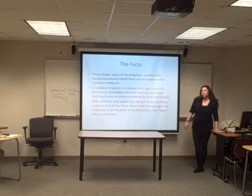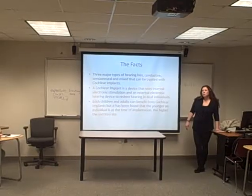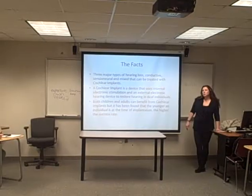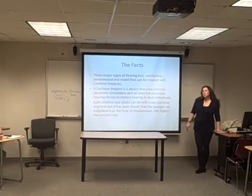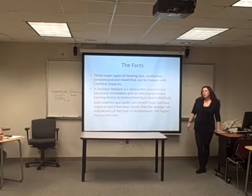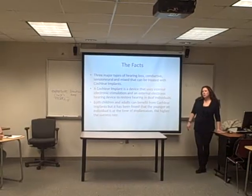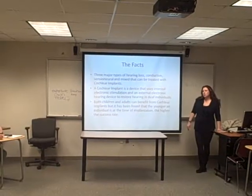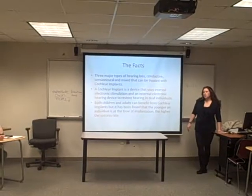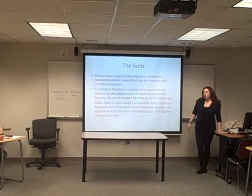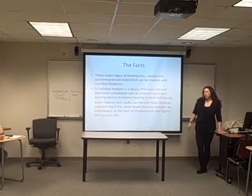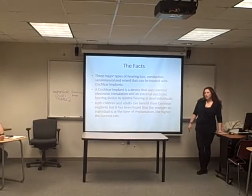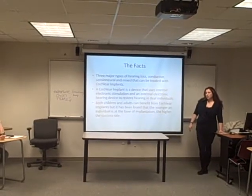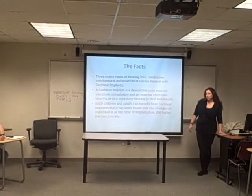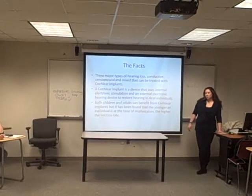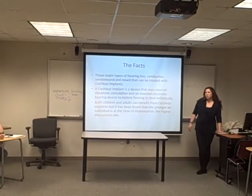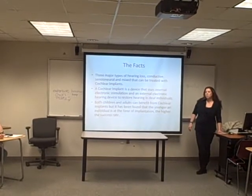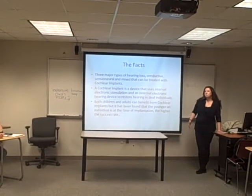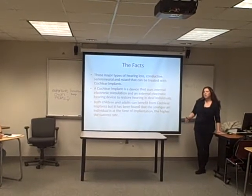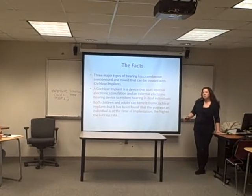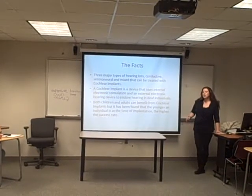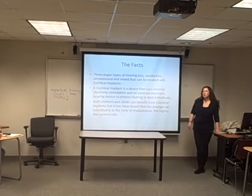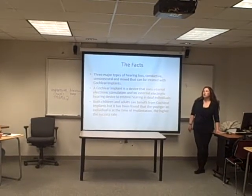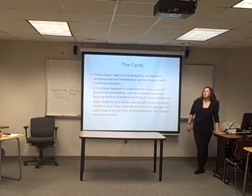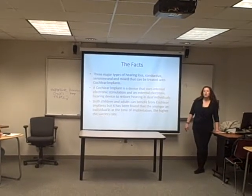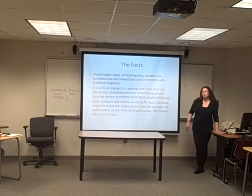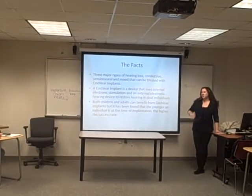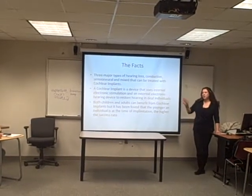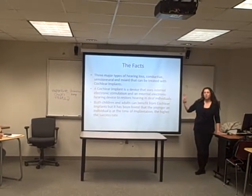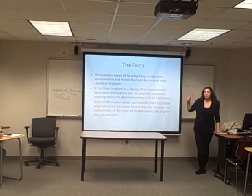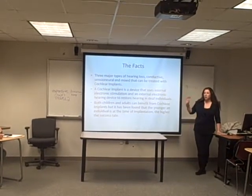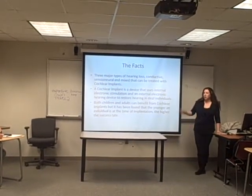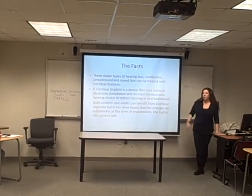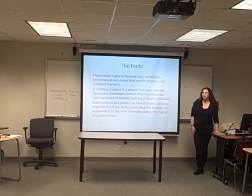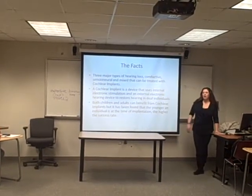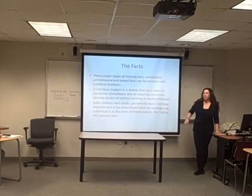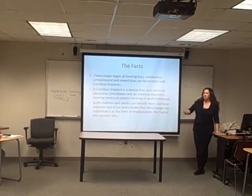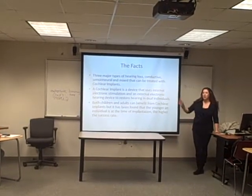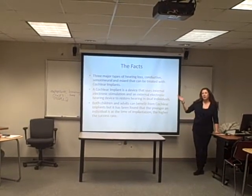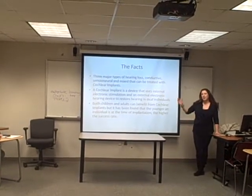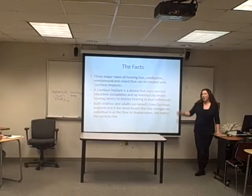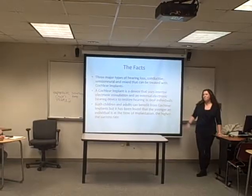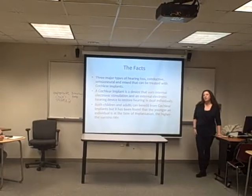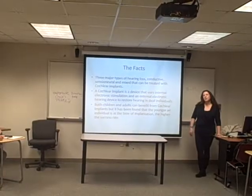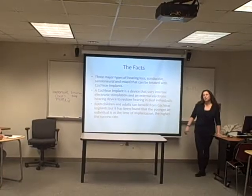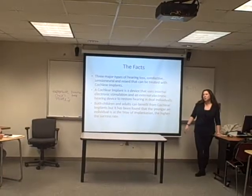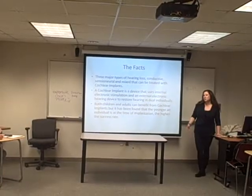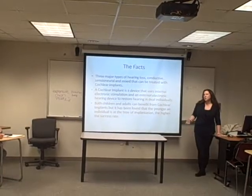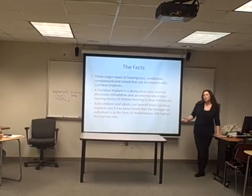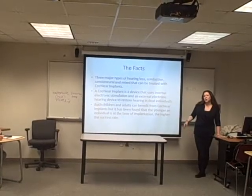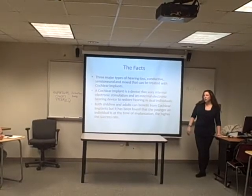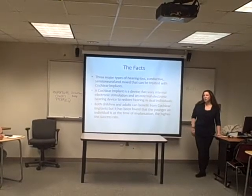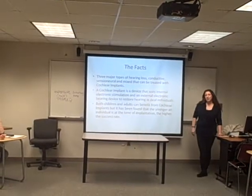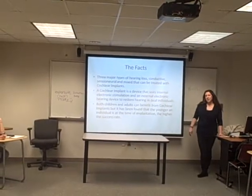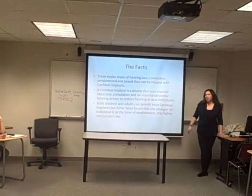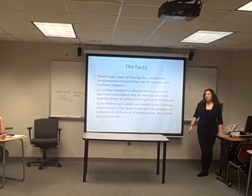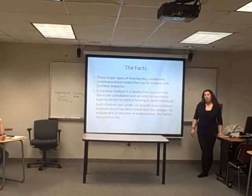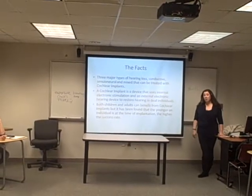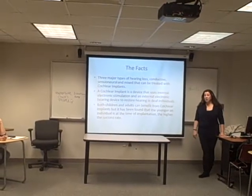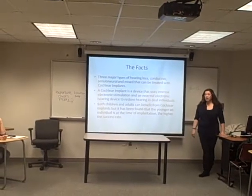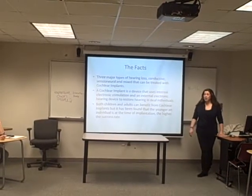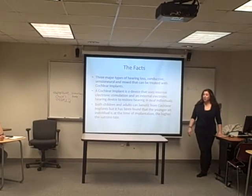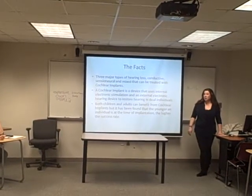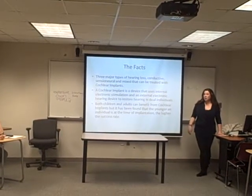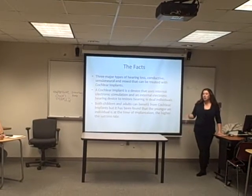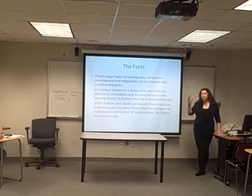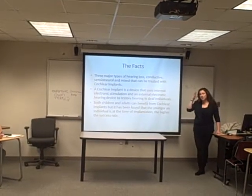Her surgery was done about 2 o'clock in the afternoon. By 6 o'clock the next morning, she was running around like nothing happened. I mean, she didn't take any